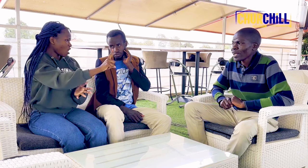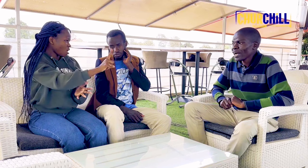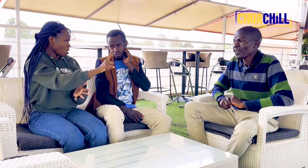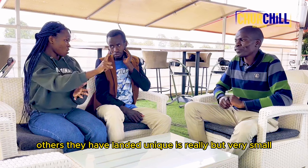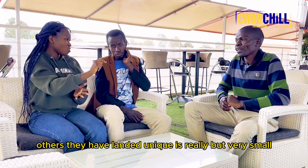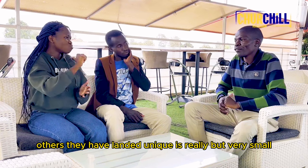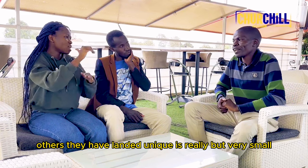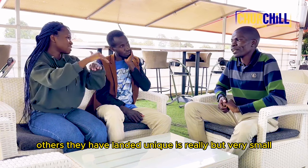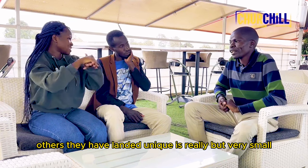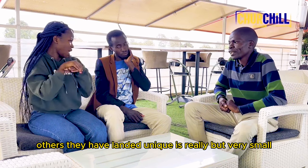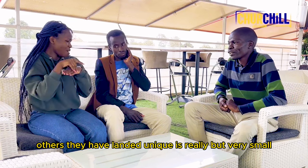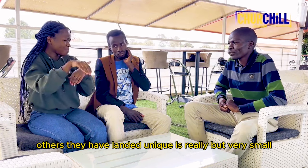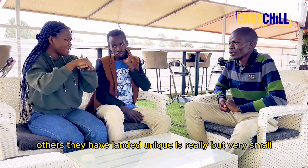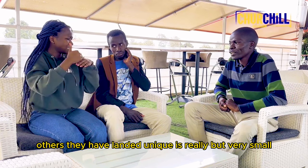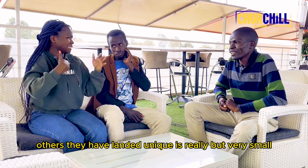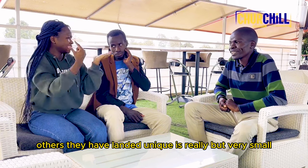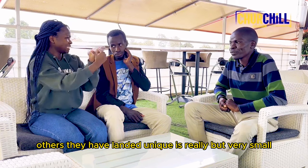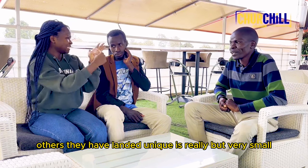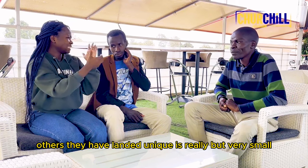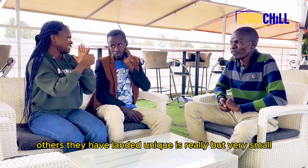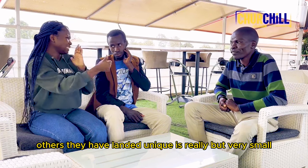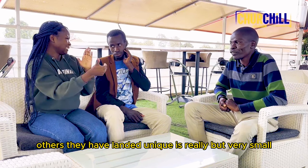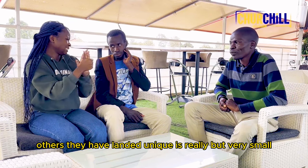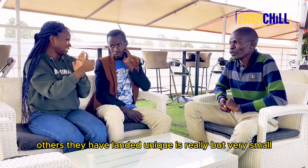Others, have learned Kiswahili, but very small.